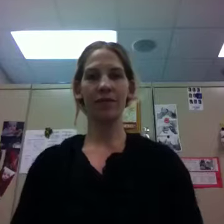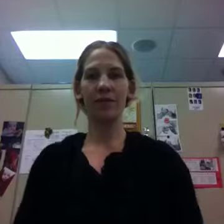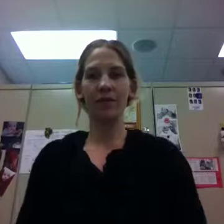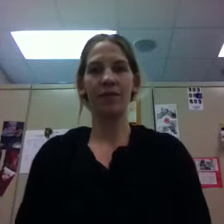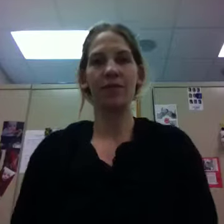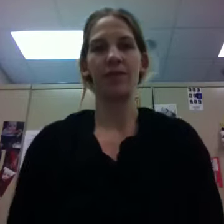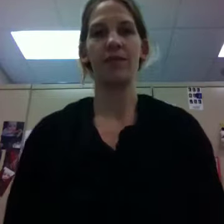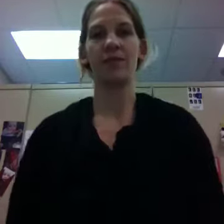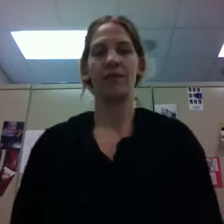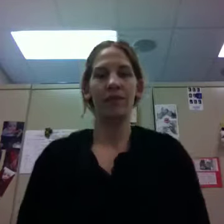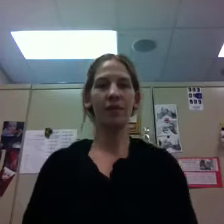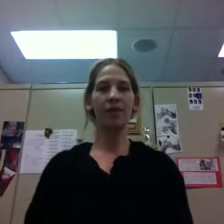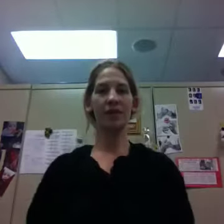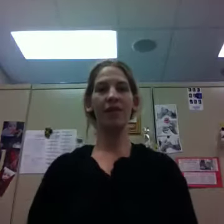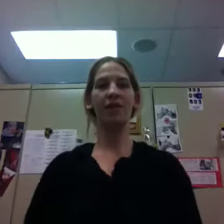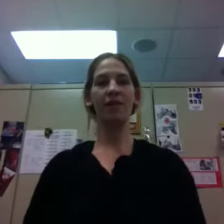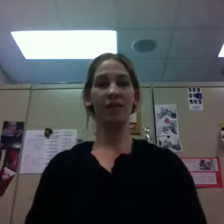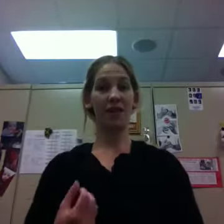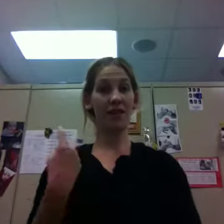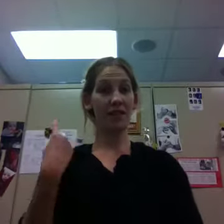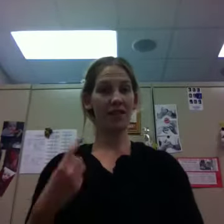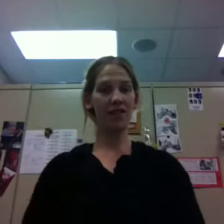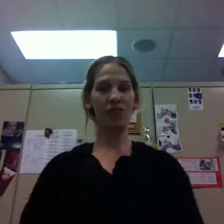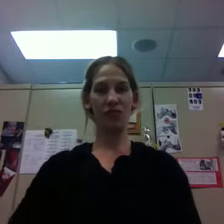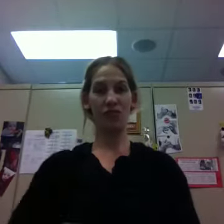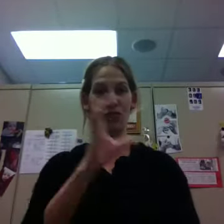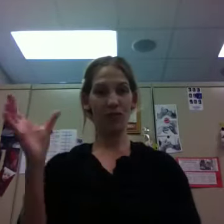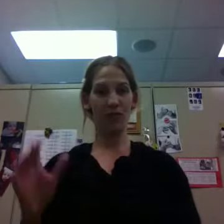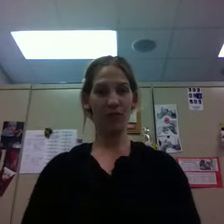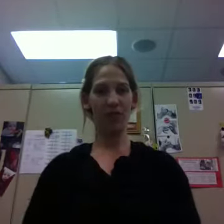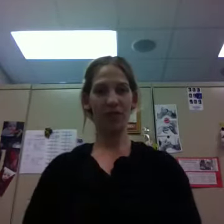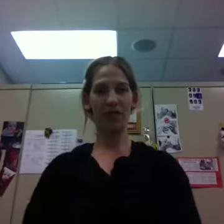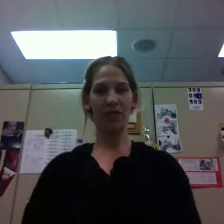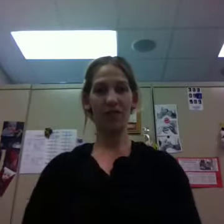walk I got from Mary last Christmas was the perfect recyclable gift for my mom this year.